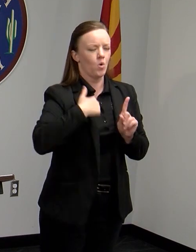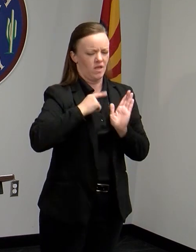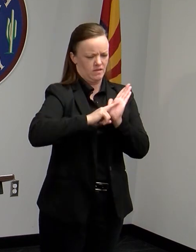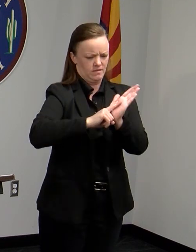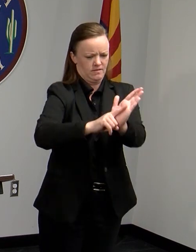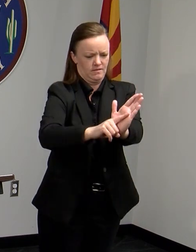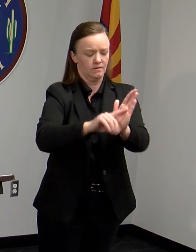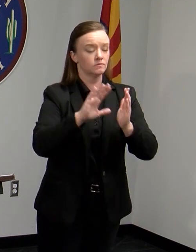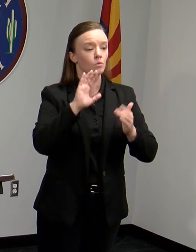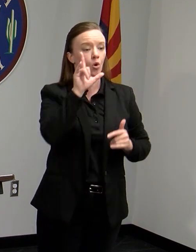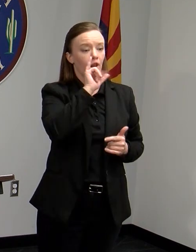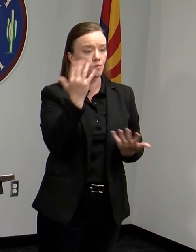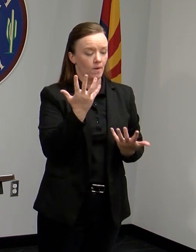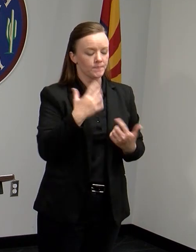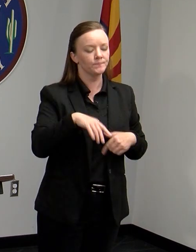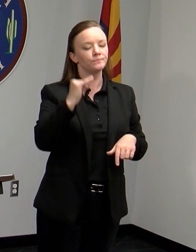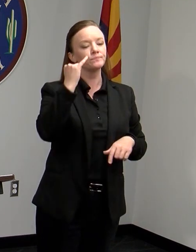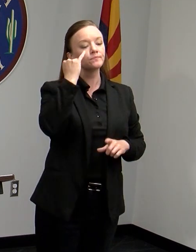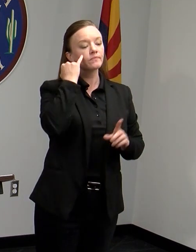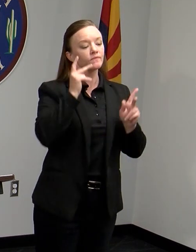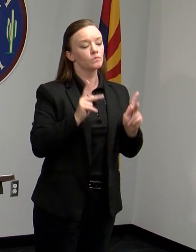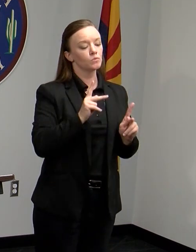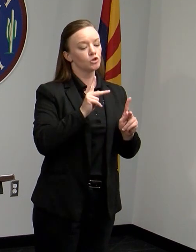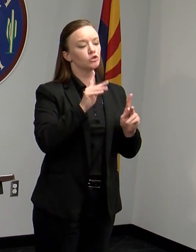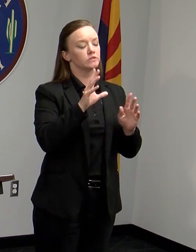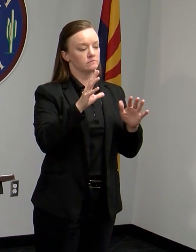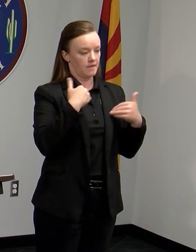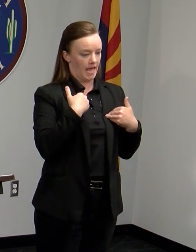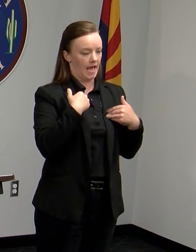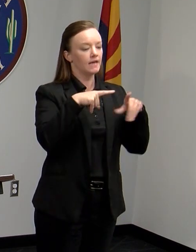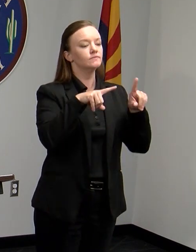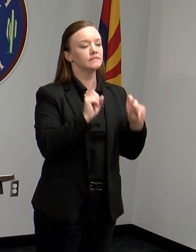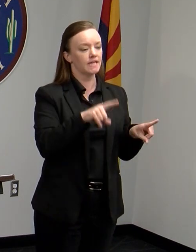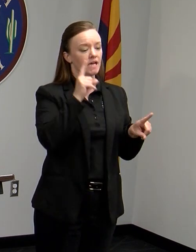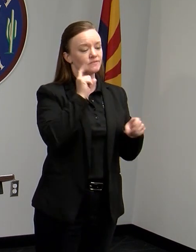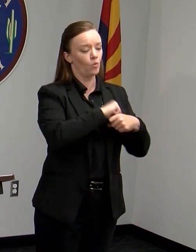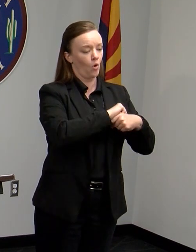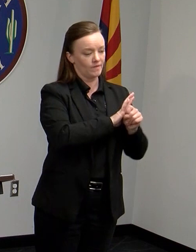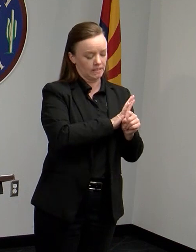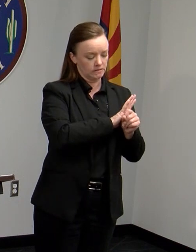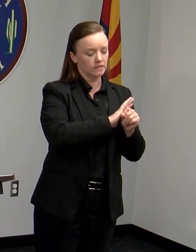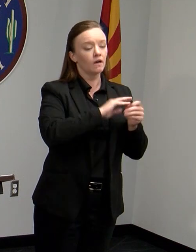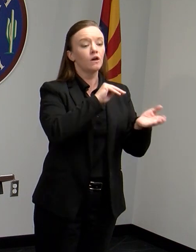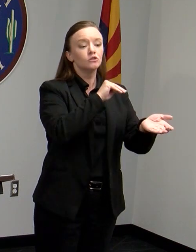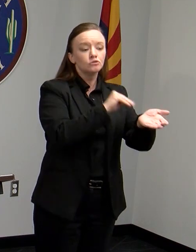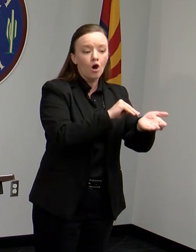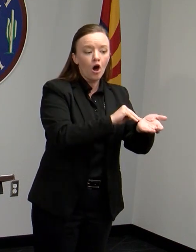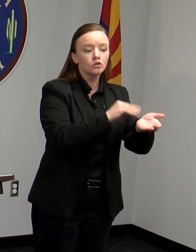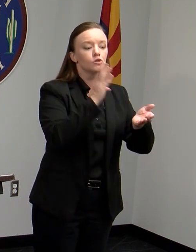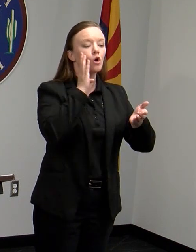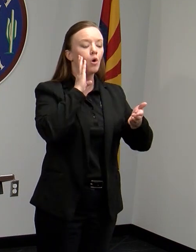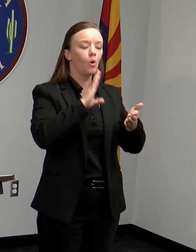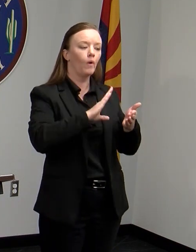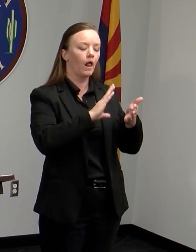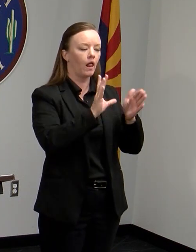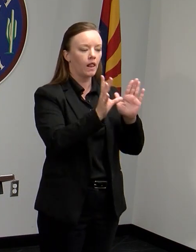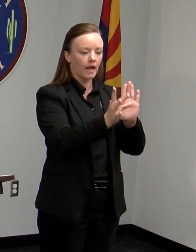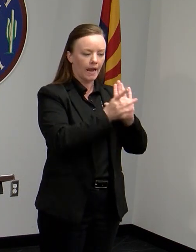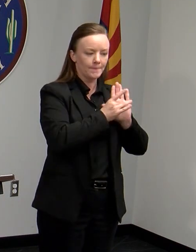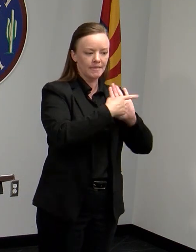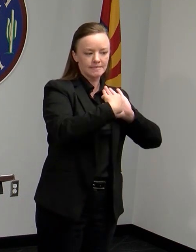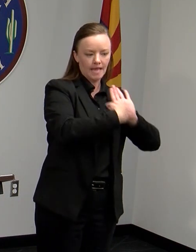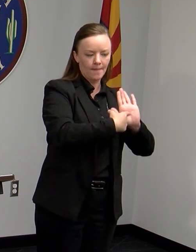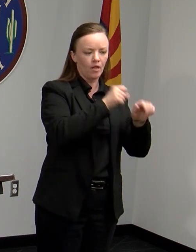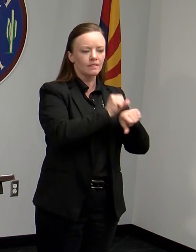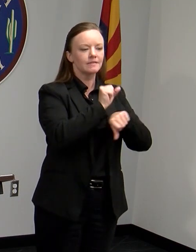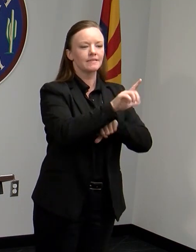for COVID-19, the specimen is collected by the provider and sent to a laboratory. It